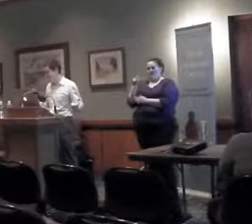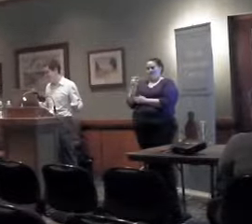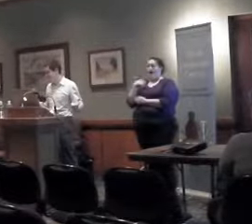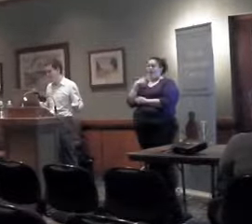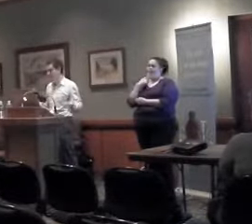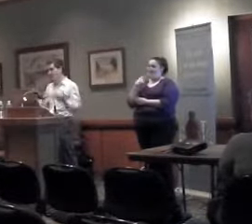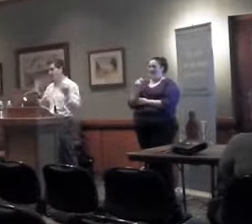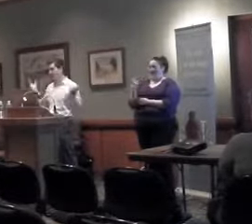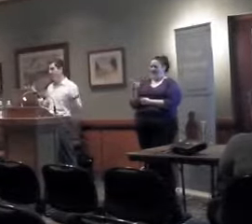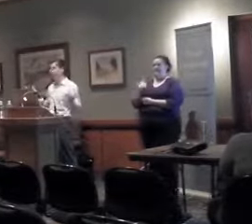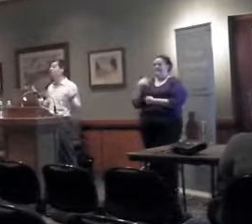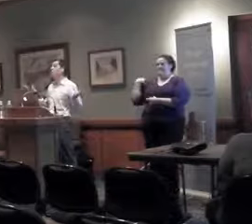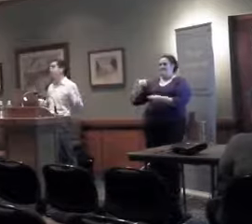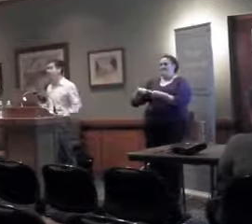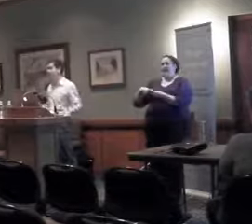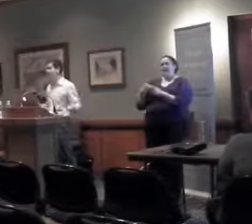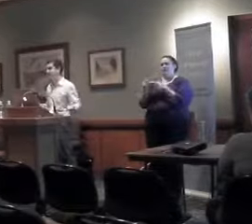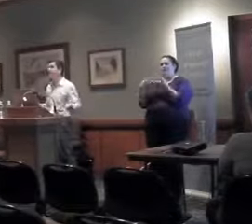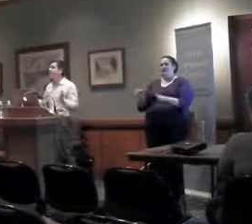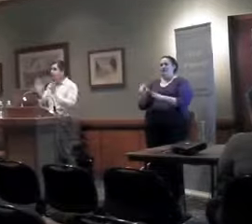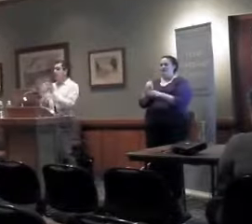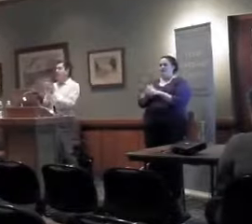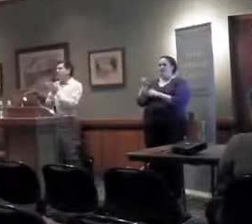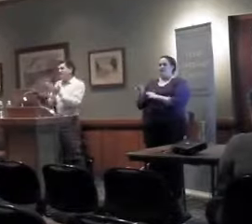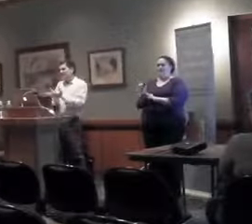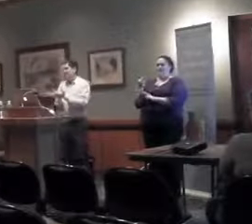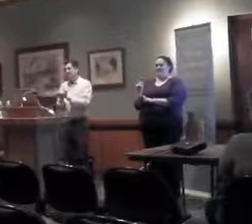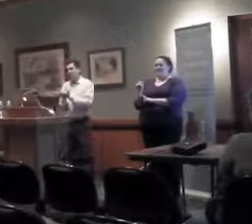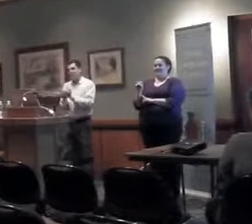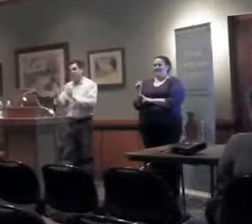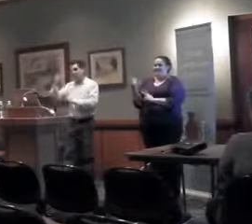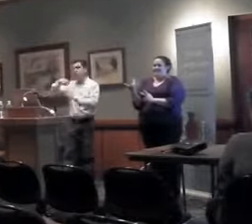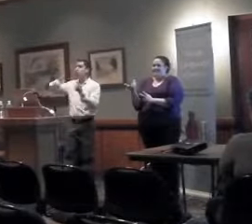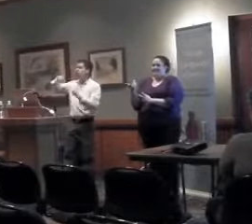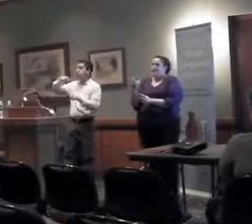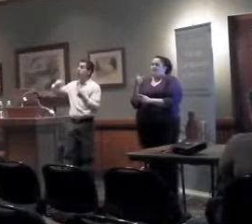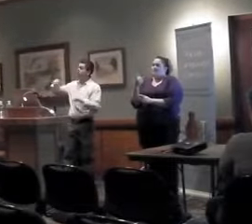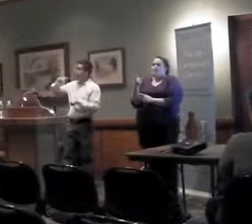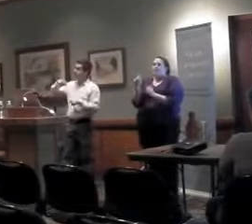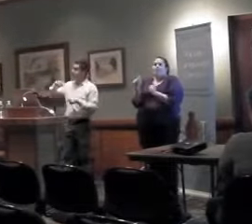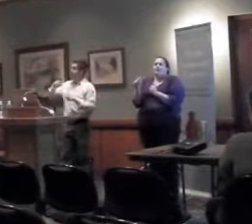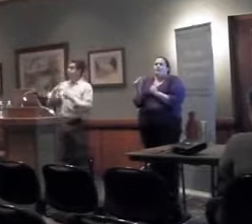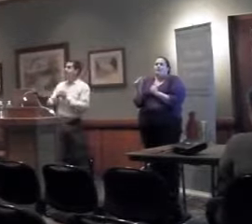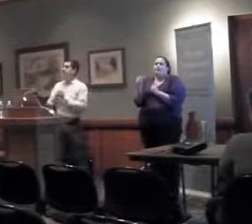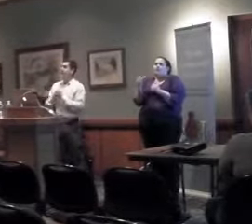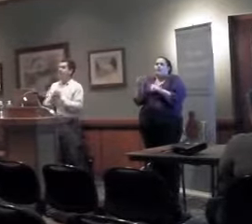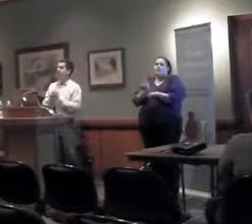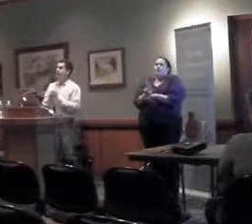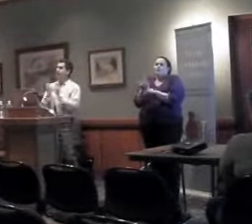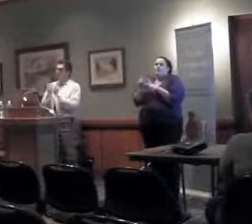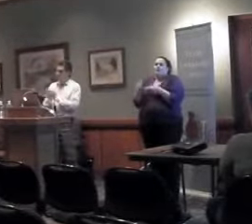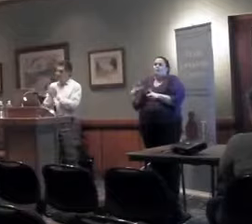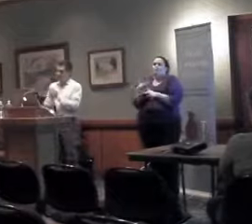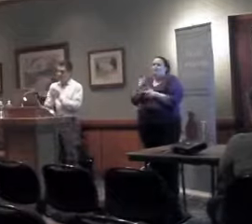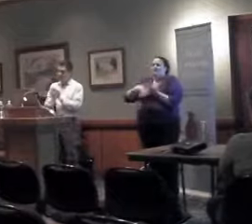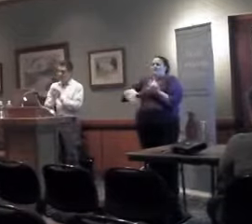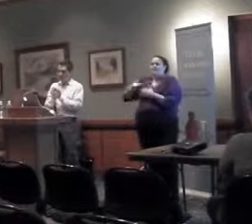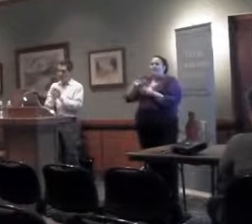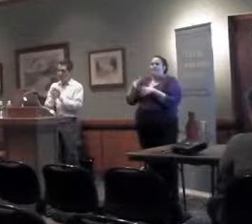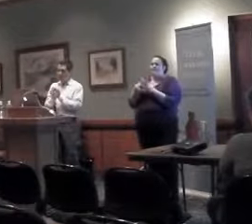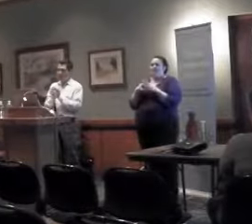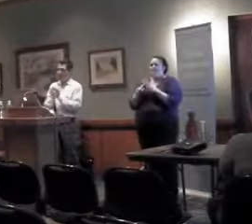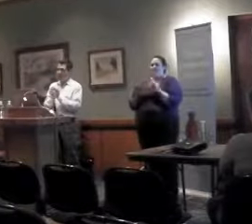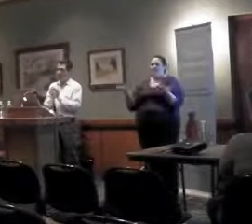U.S., right? Because we were there before it was a state. So it's that same kind of argument. You can go in circles, but I think for the purposes